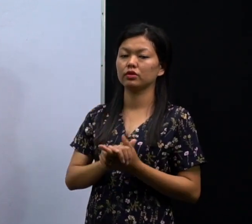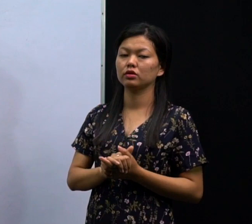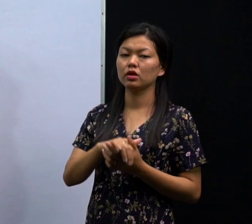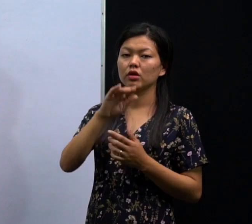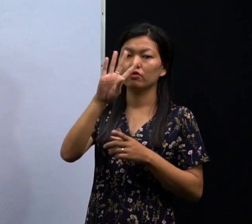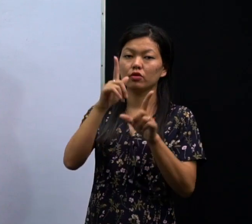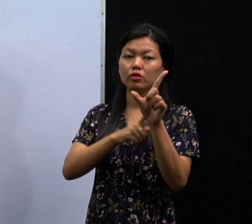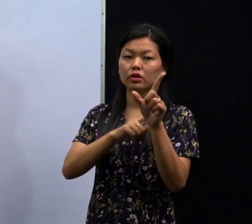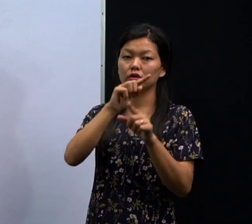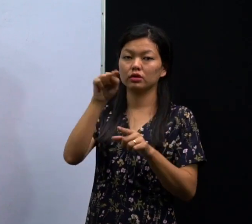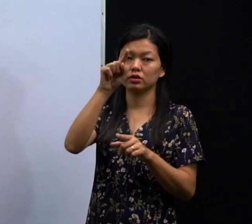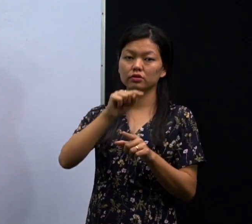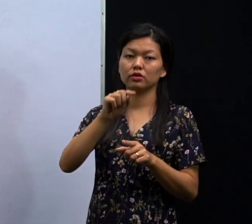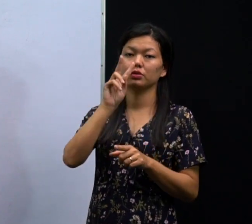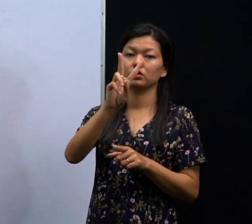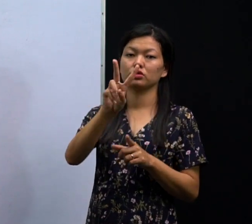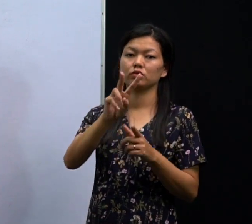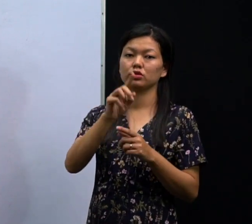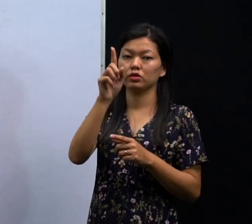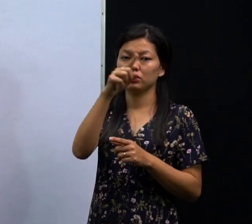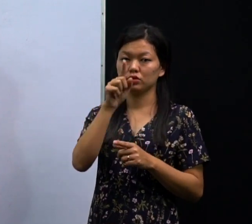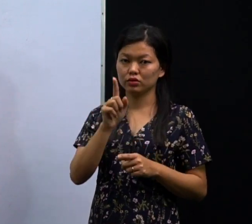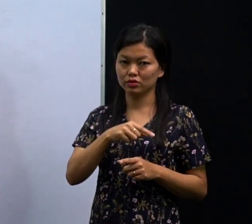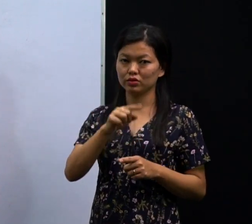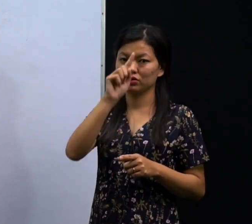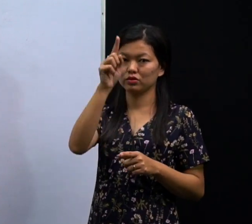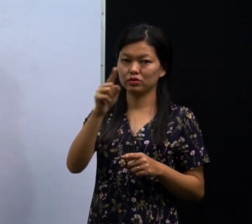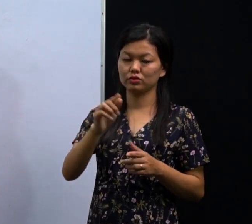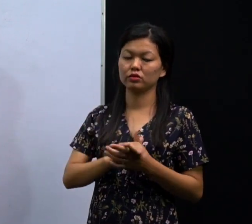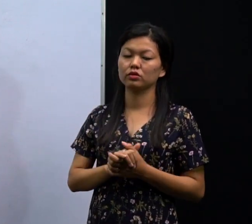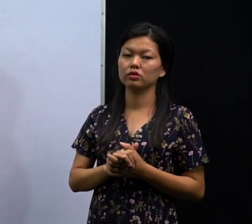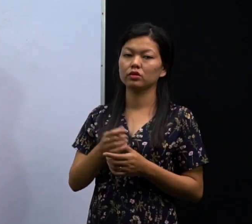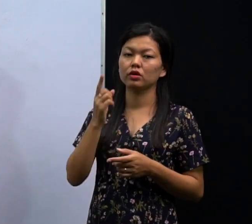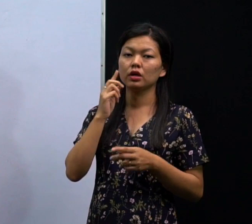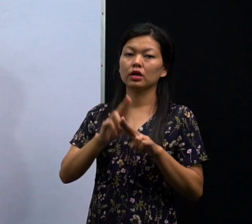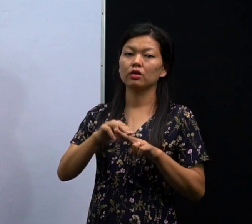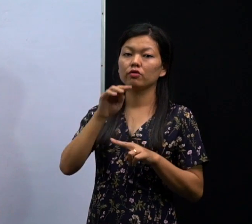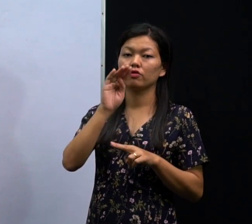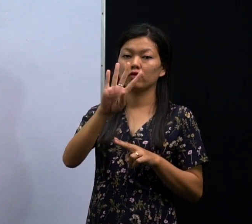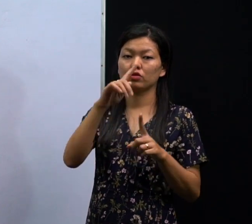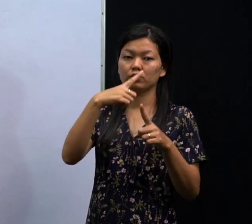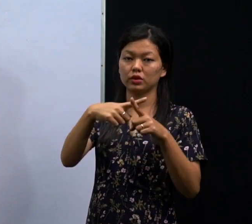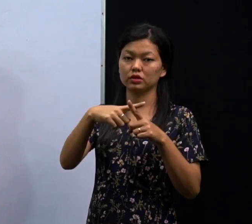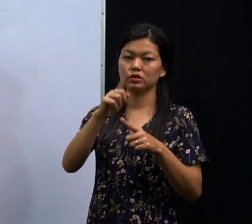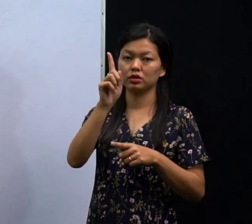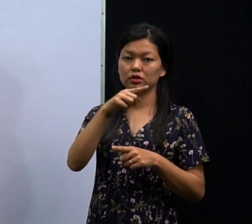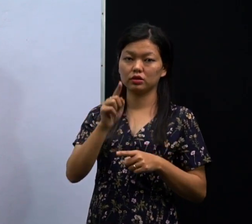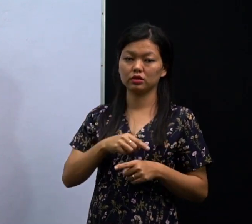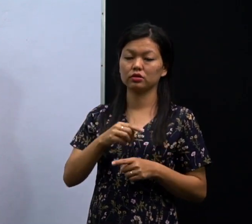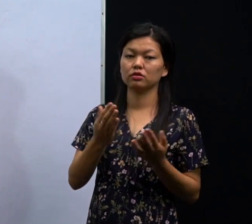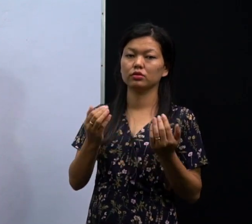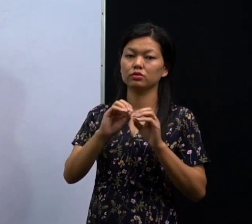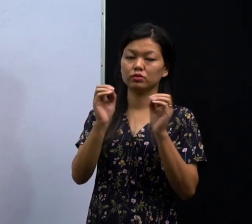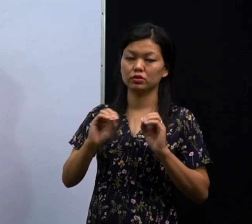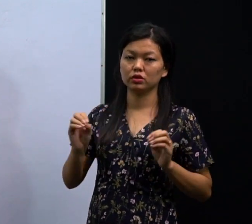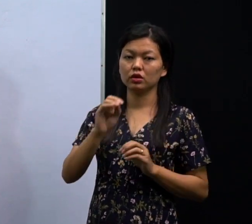4y dividing by 2, we can cancel, 2 2s are. If there is a 4 plus y, we cannot cancel. It's 4